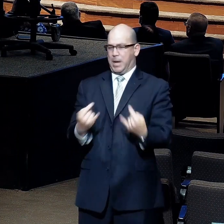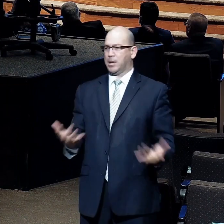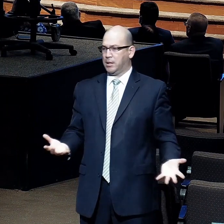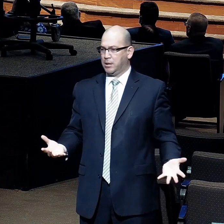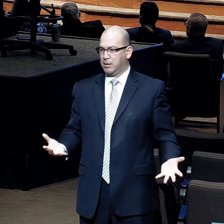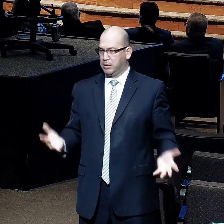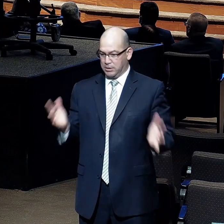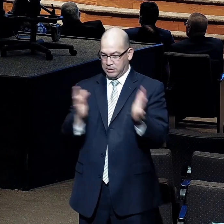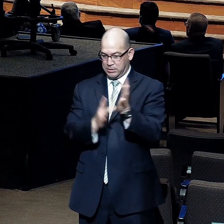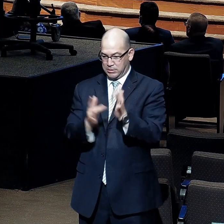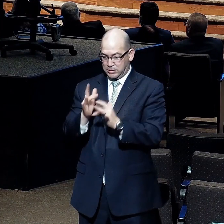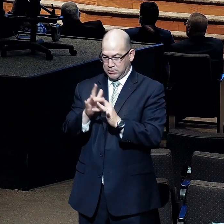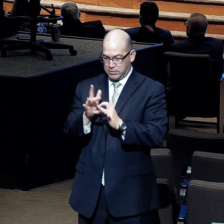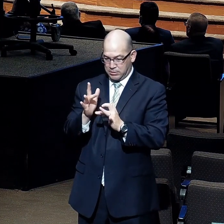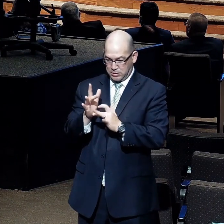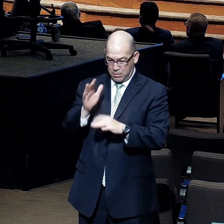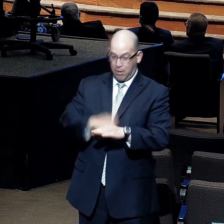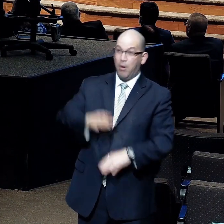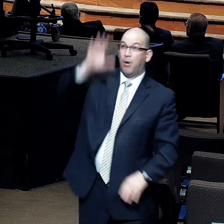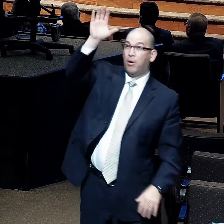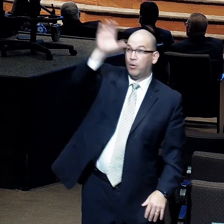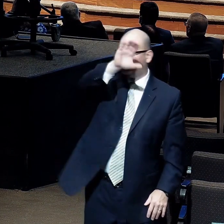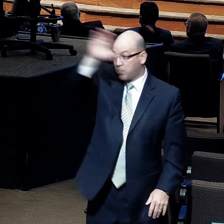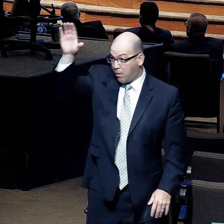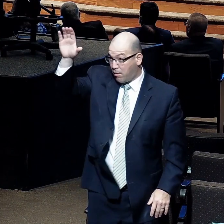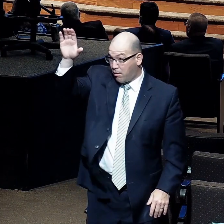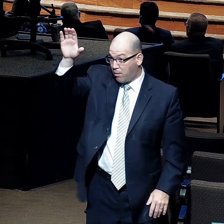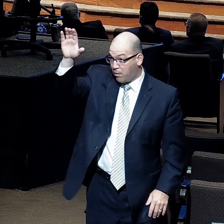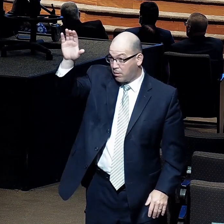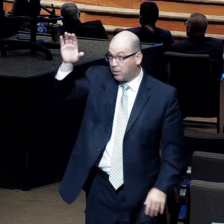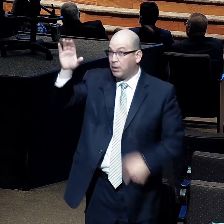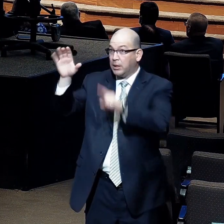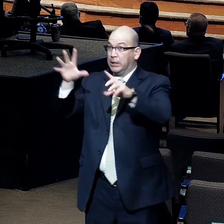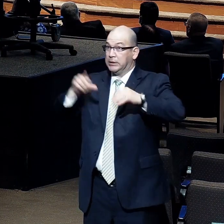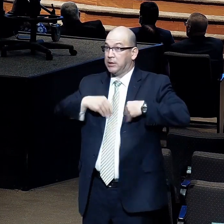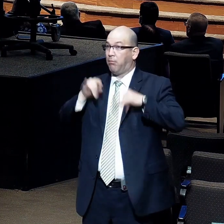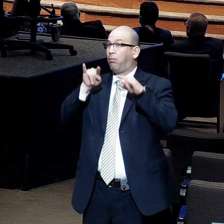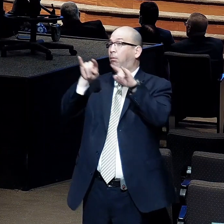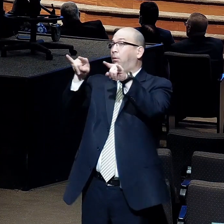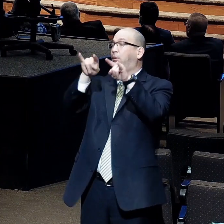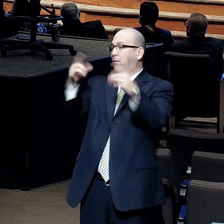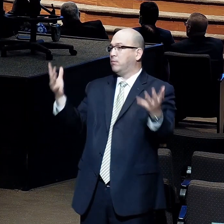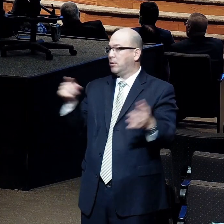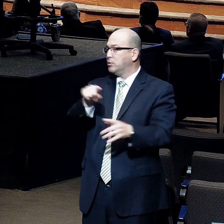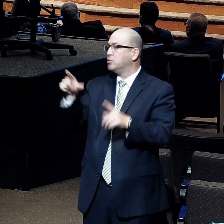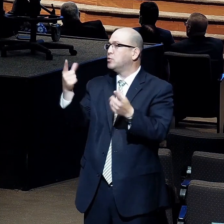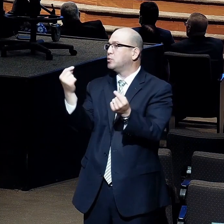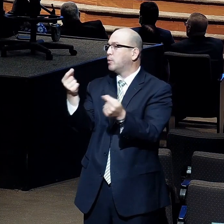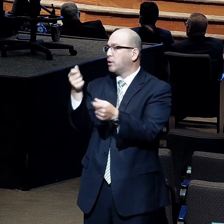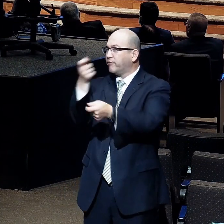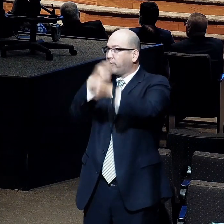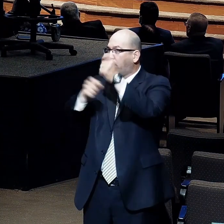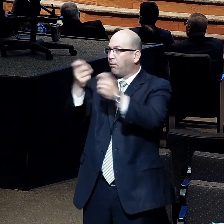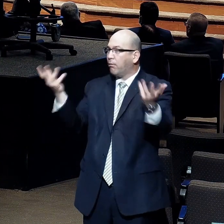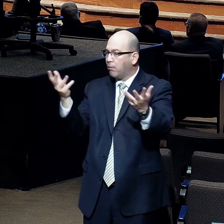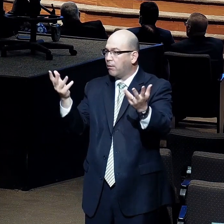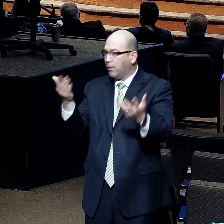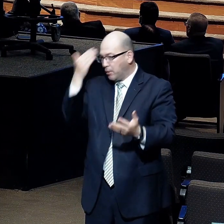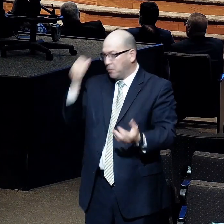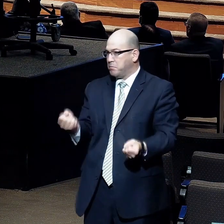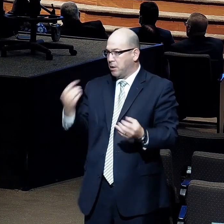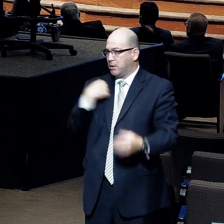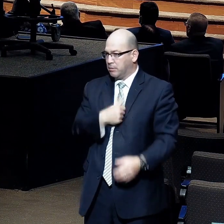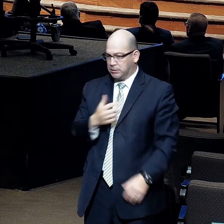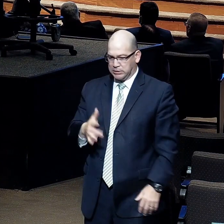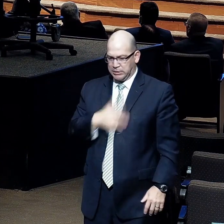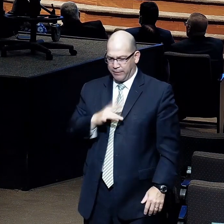that cross, and if you were the one getting mocked and spit at, what would you do to those people? I know many of us have been hurt or offended, and have